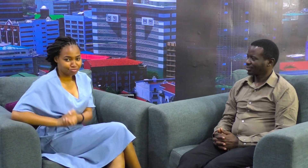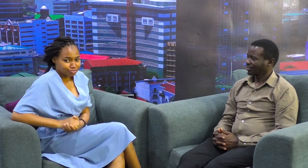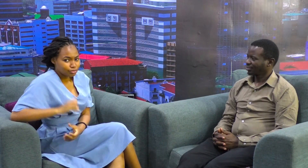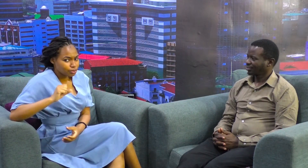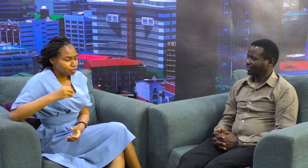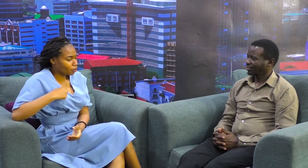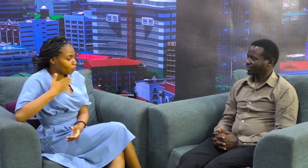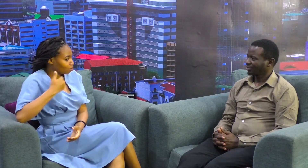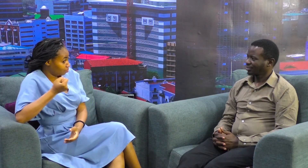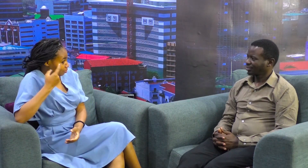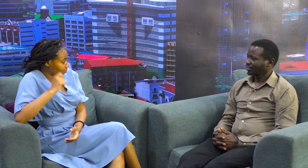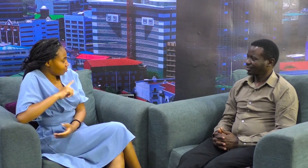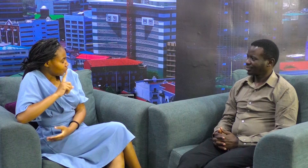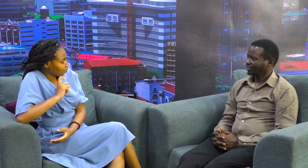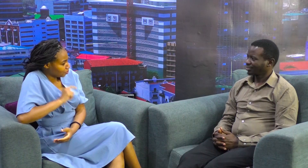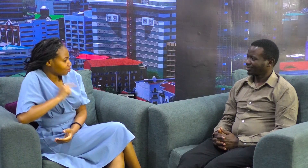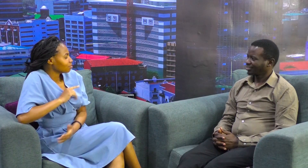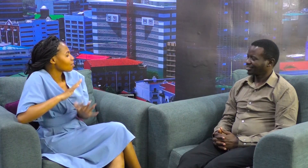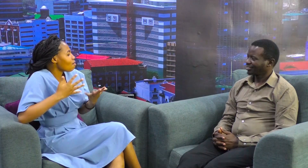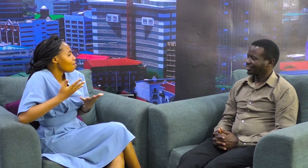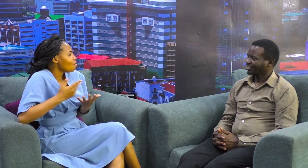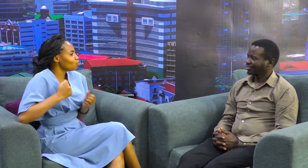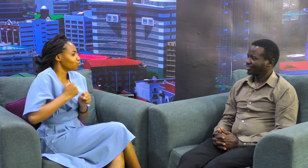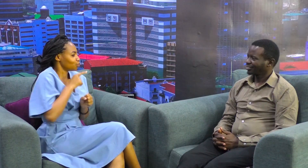they have helped to improve the disabilities' lives.